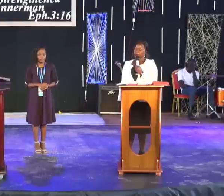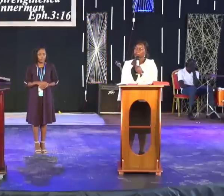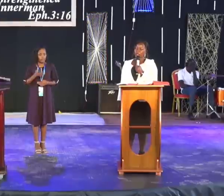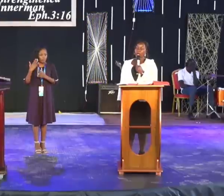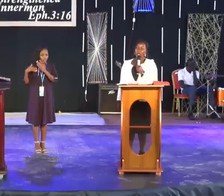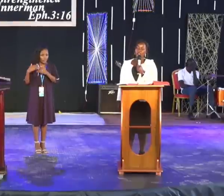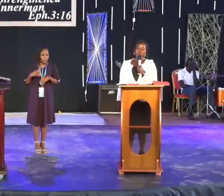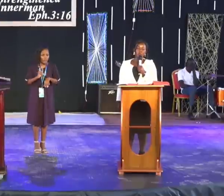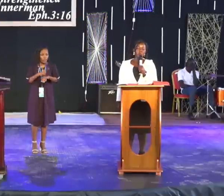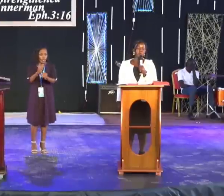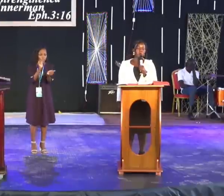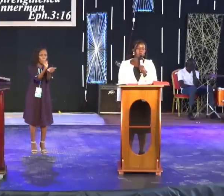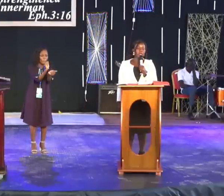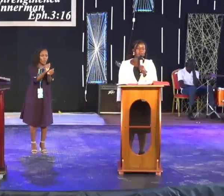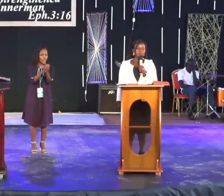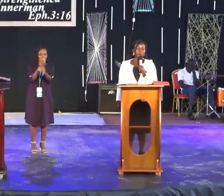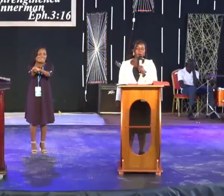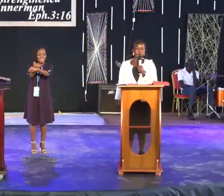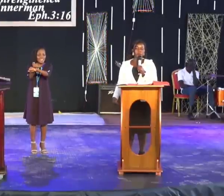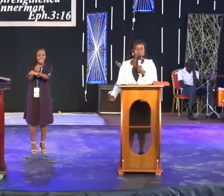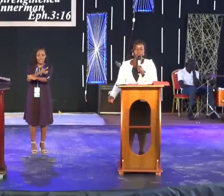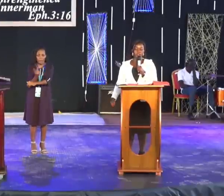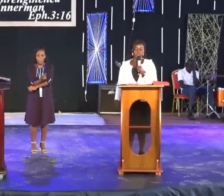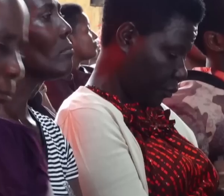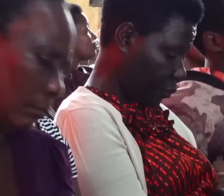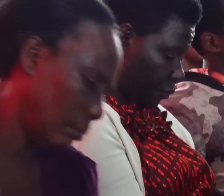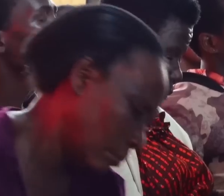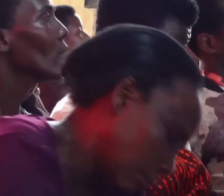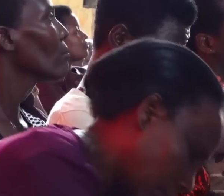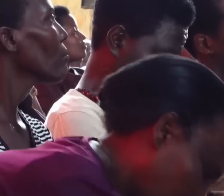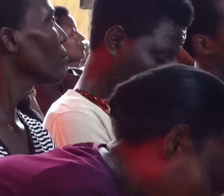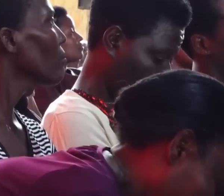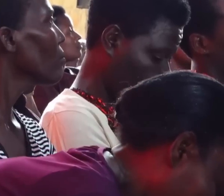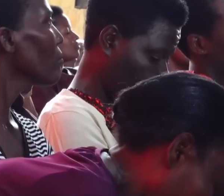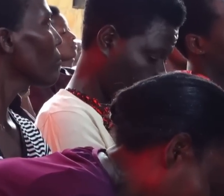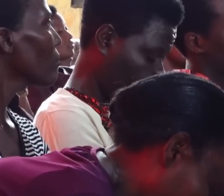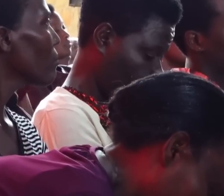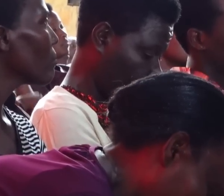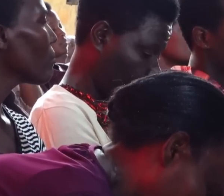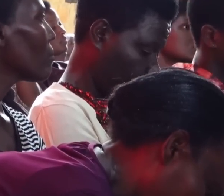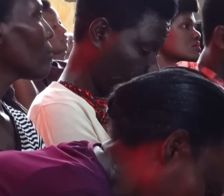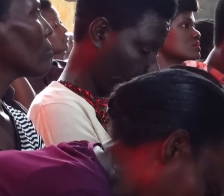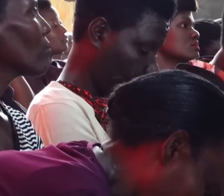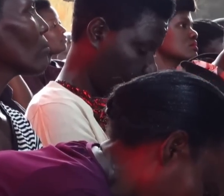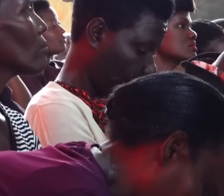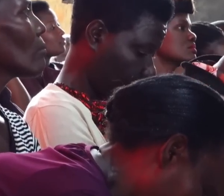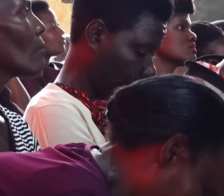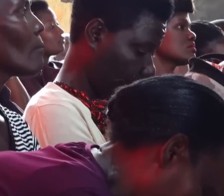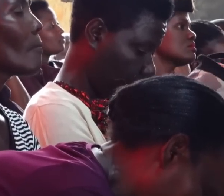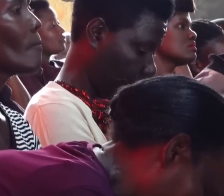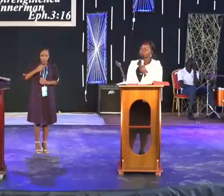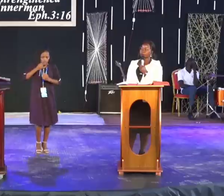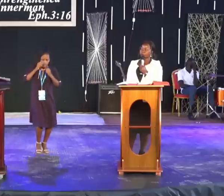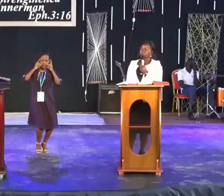soldier unto whom Paul and Silas were entrusted, when he woke up,